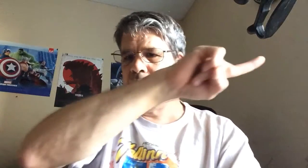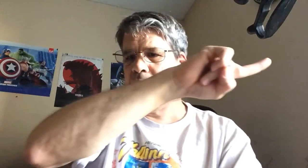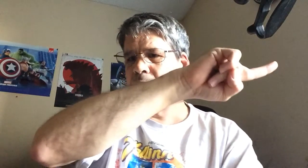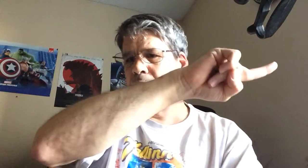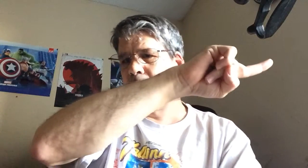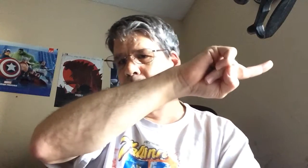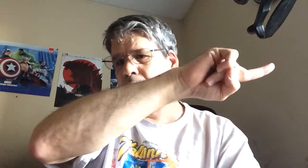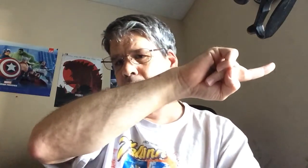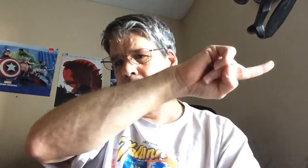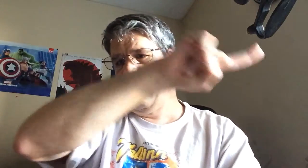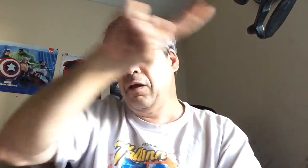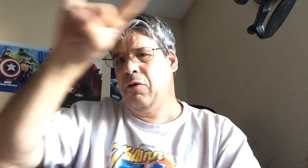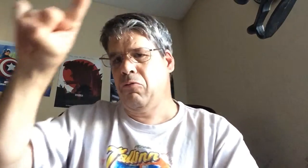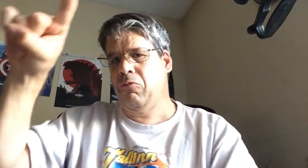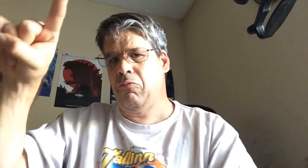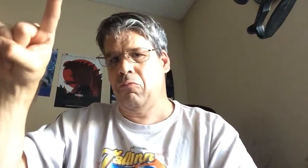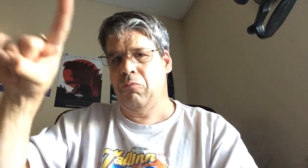Okay, one more.